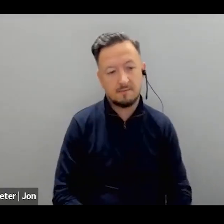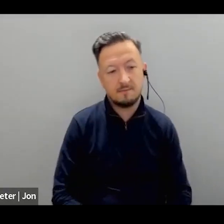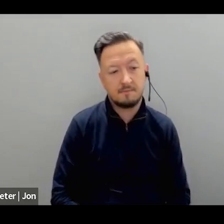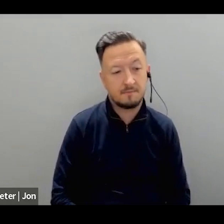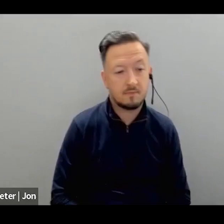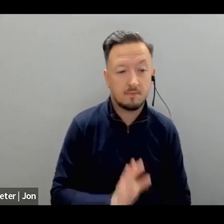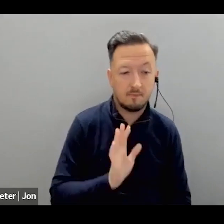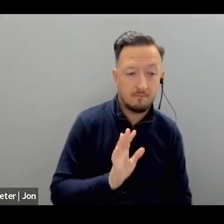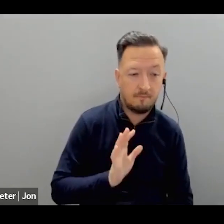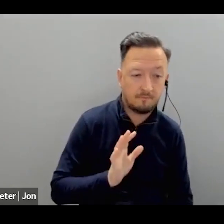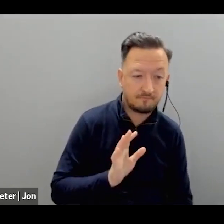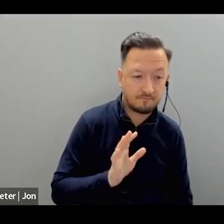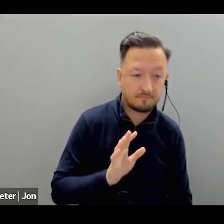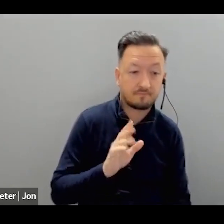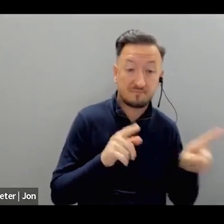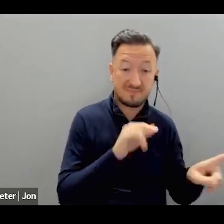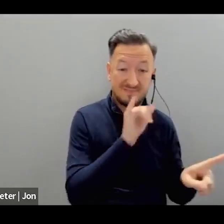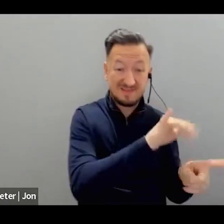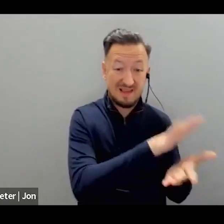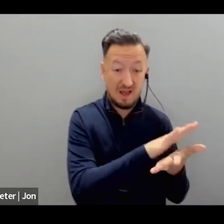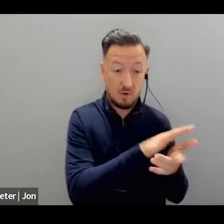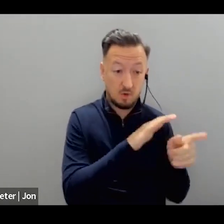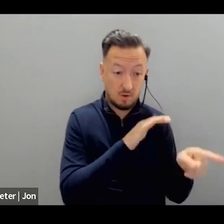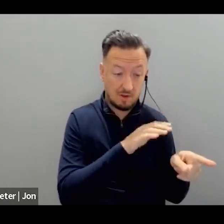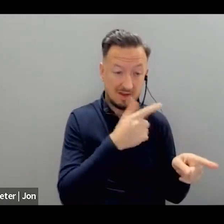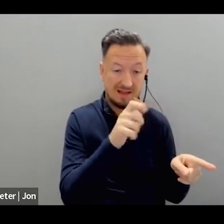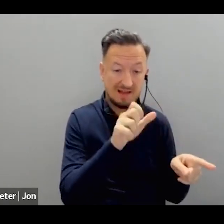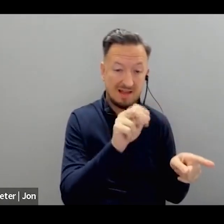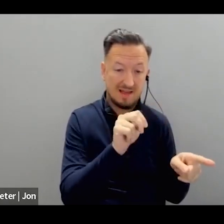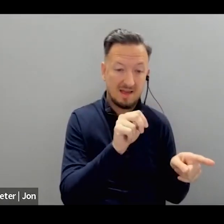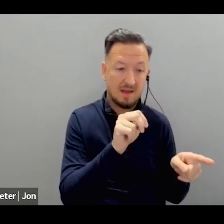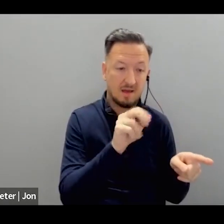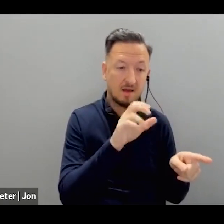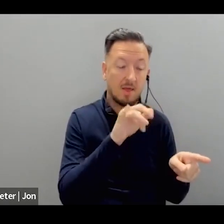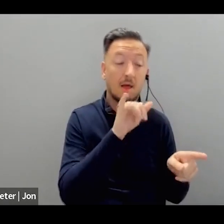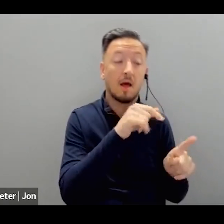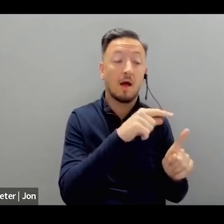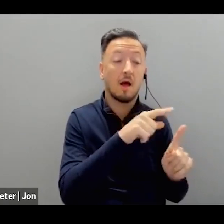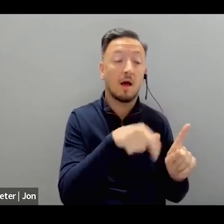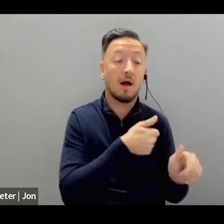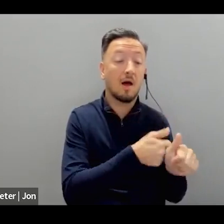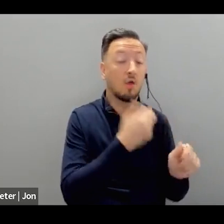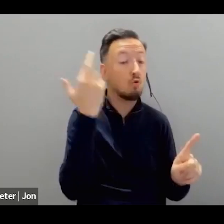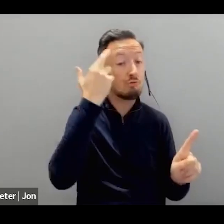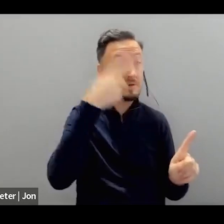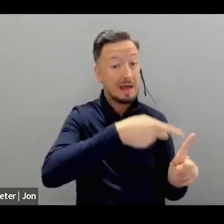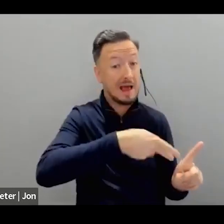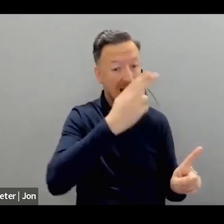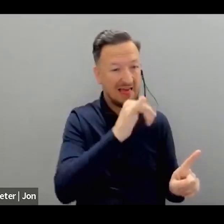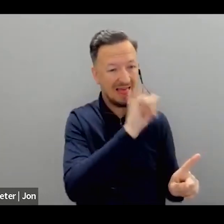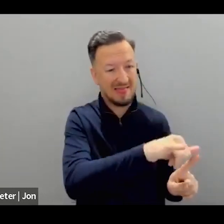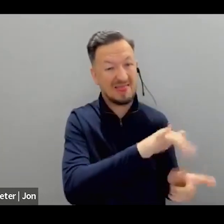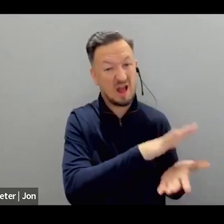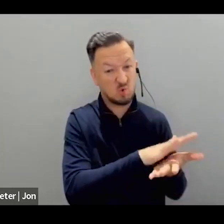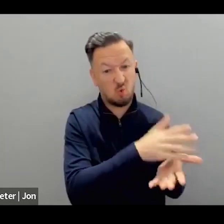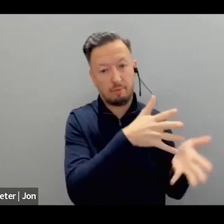Okay. As for Glen Arden, I've got backstory on it. The reason it was so high, that's one of those schools that set for 2